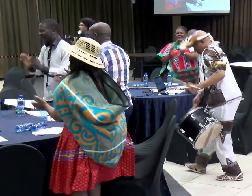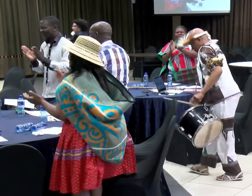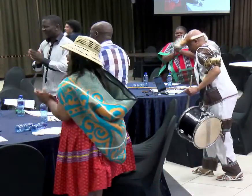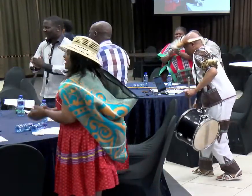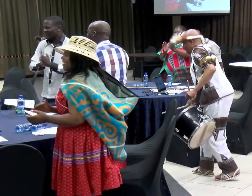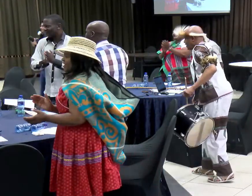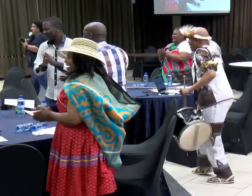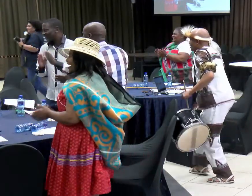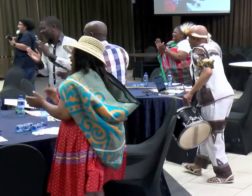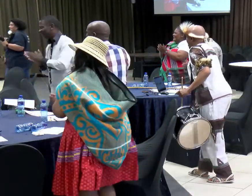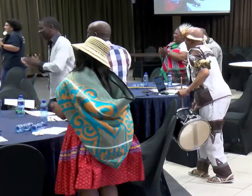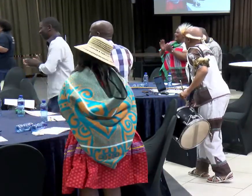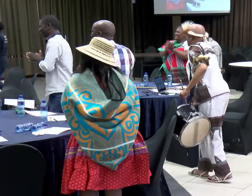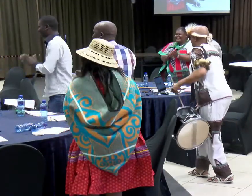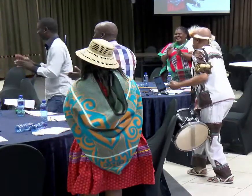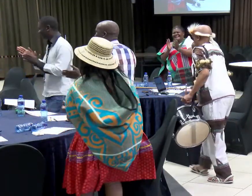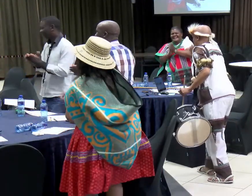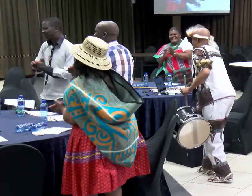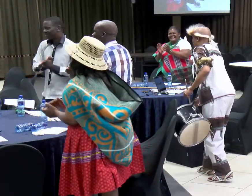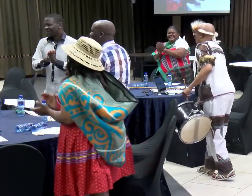Sena Marena